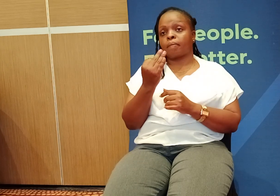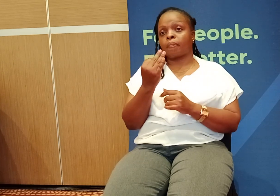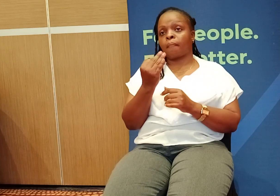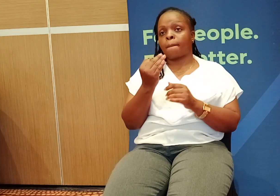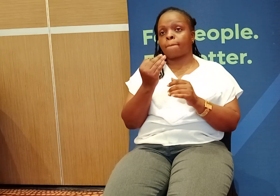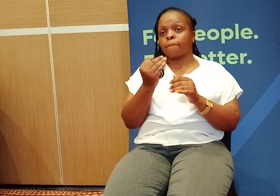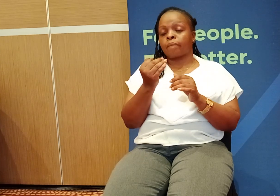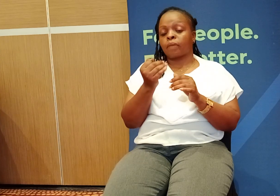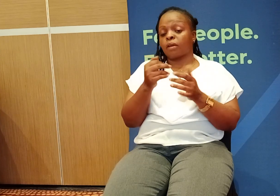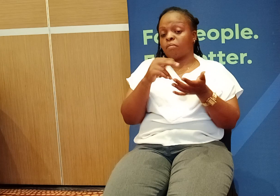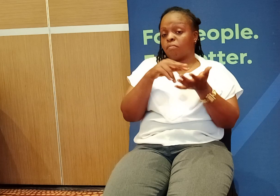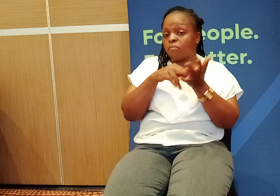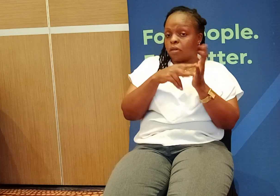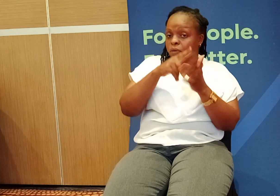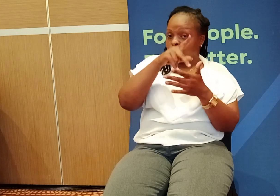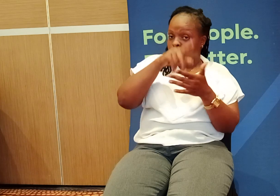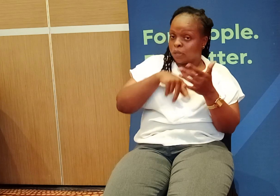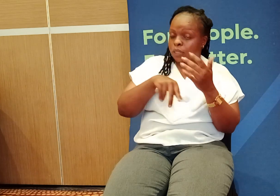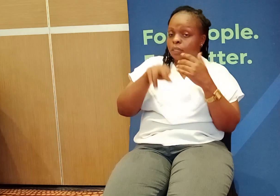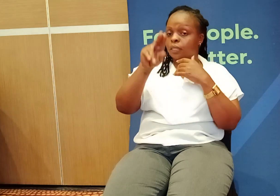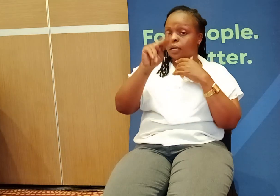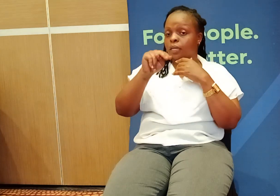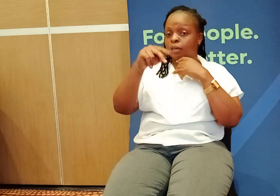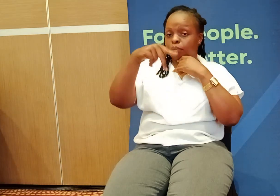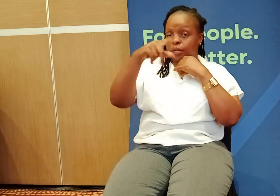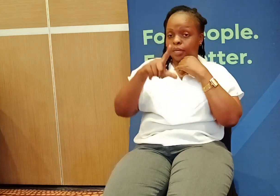Where does this NPL come from? Which are the sectors